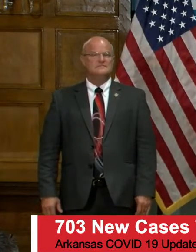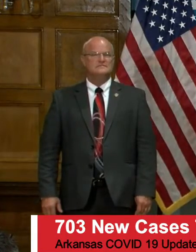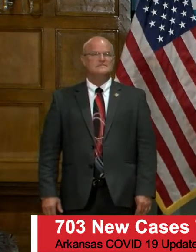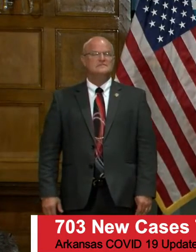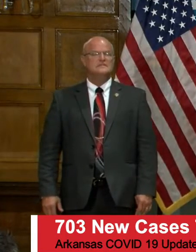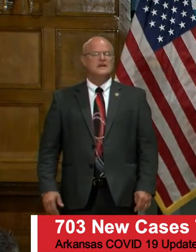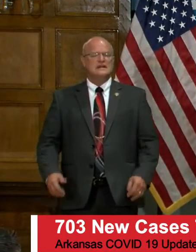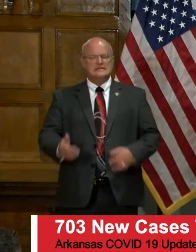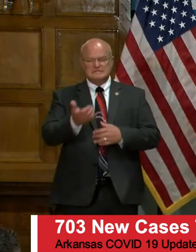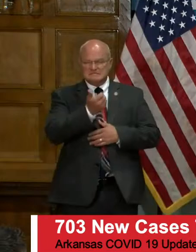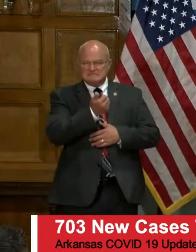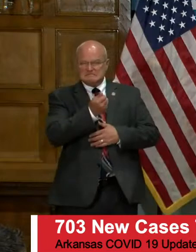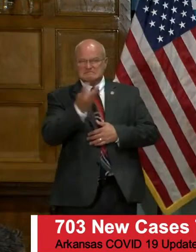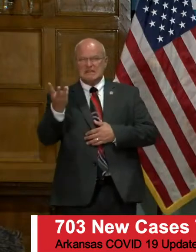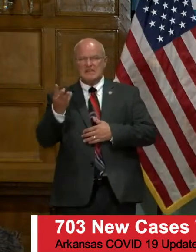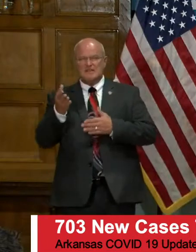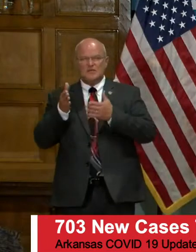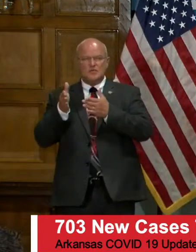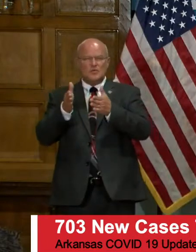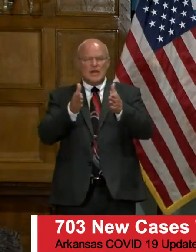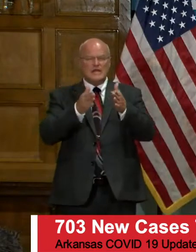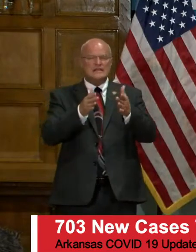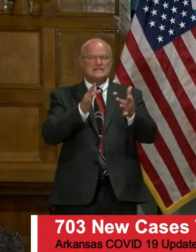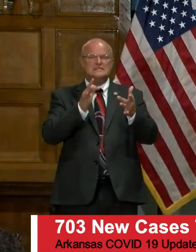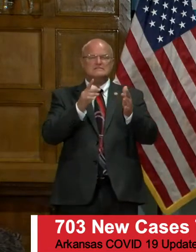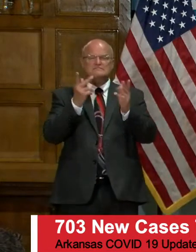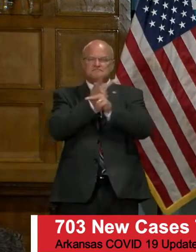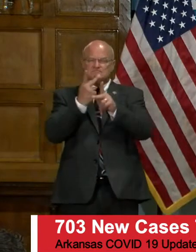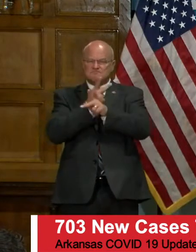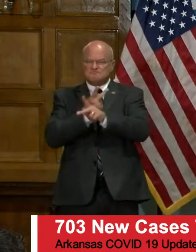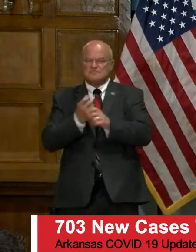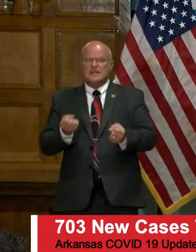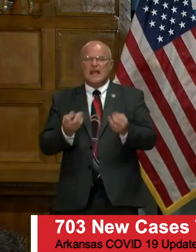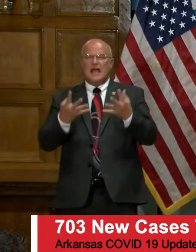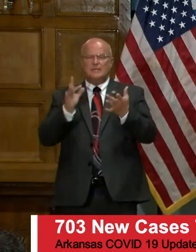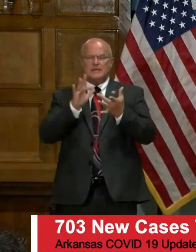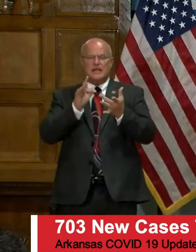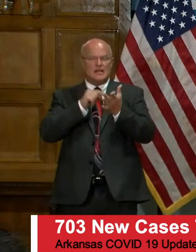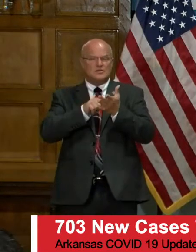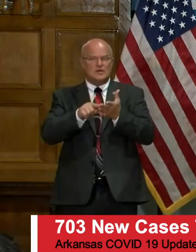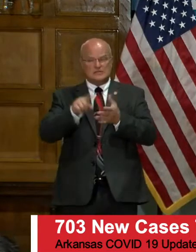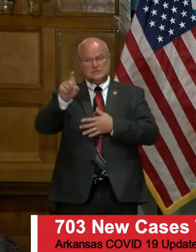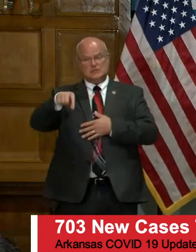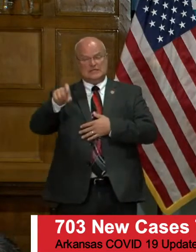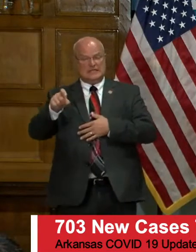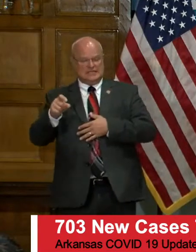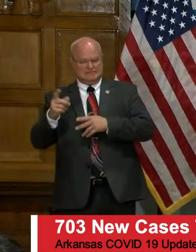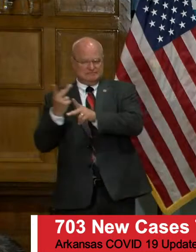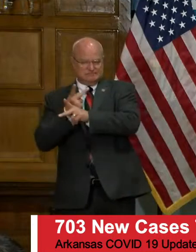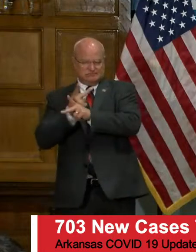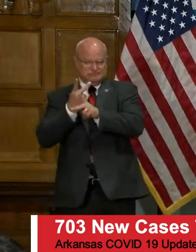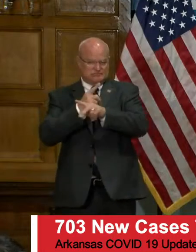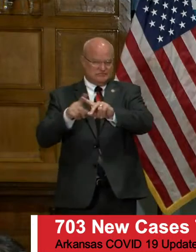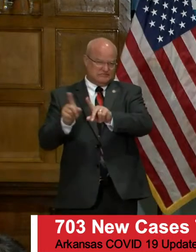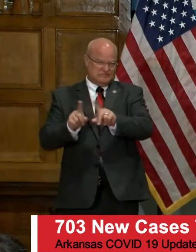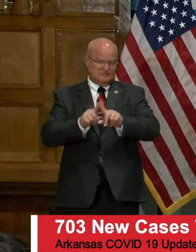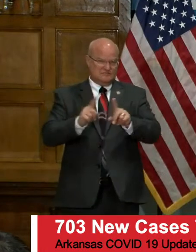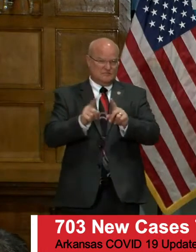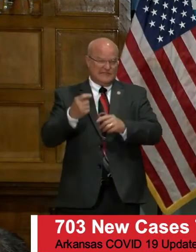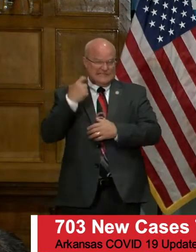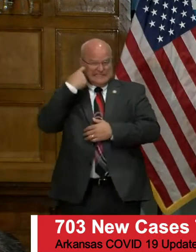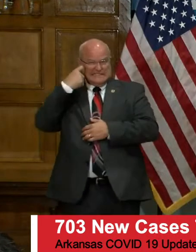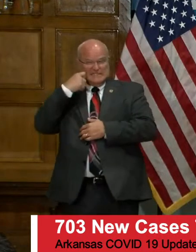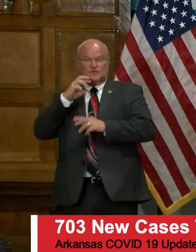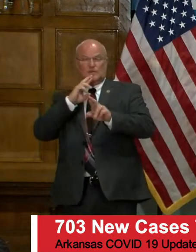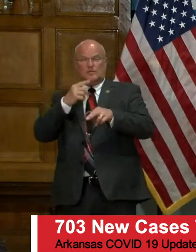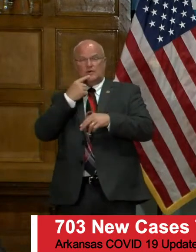there have been a number of different ways of calculating how many contact tracers that we would potentially need. An earlier report